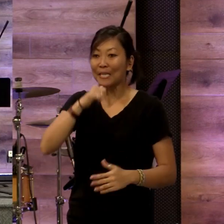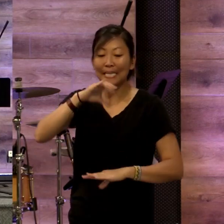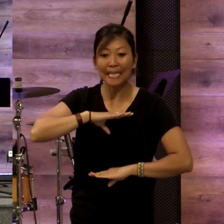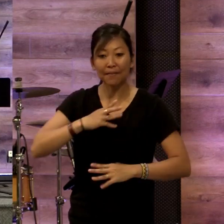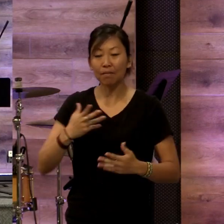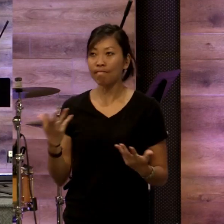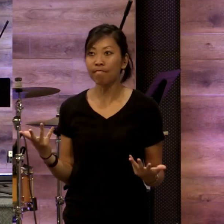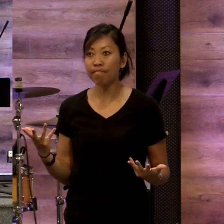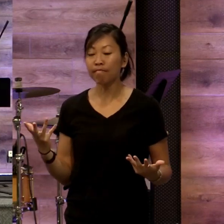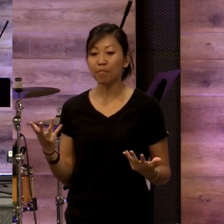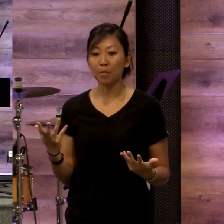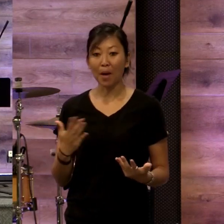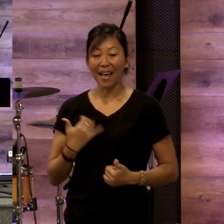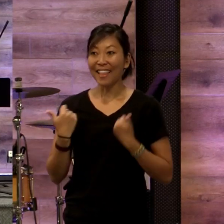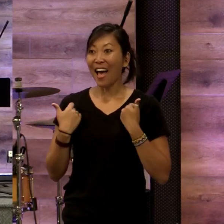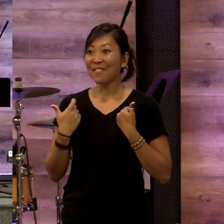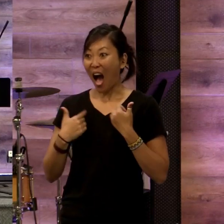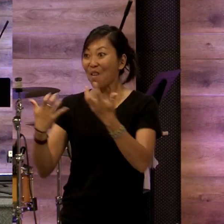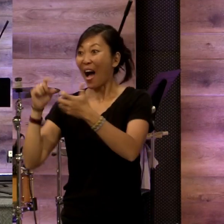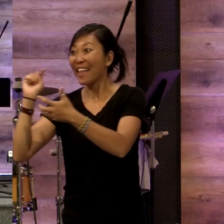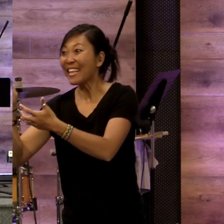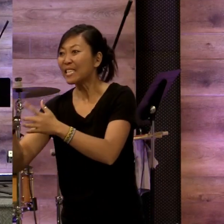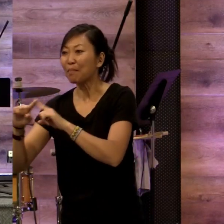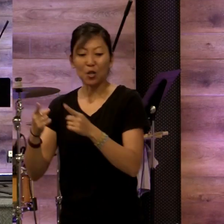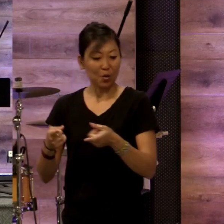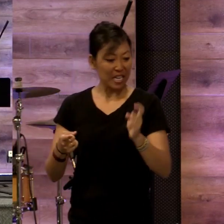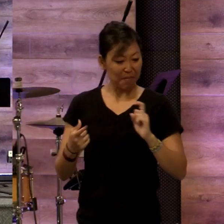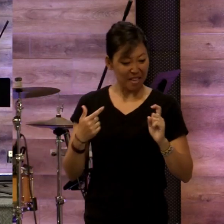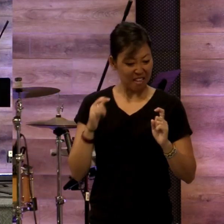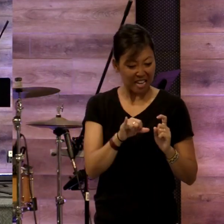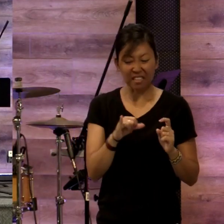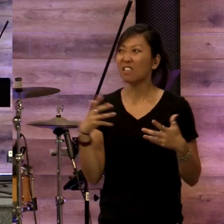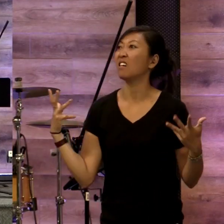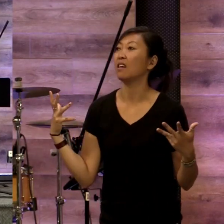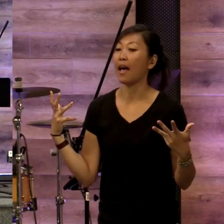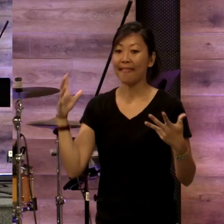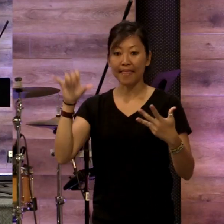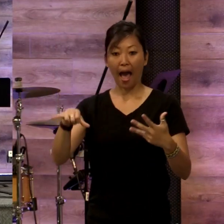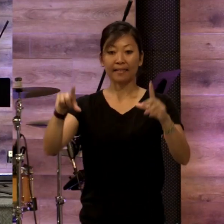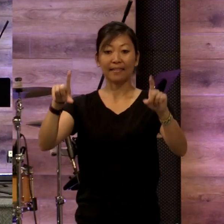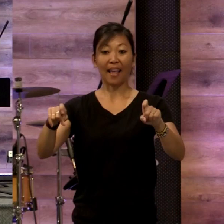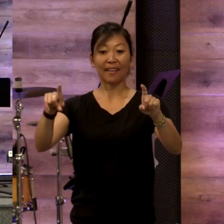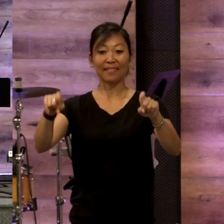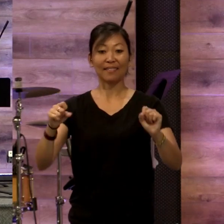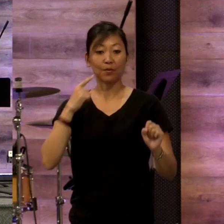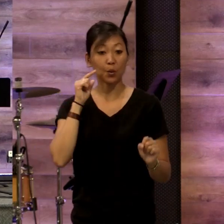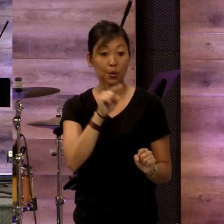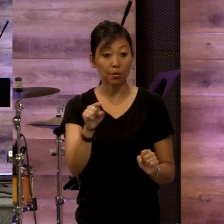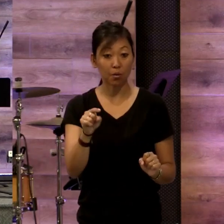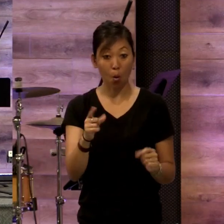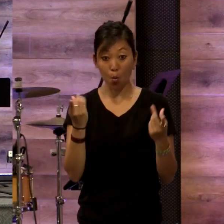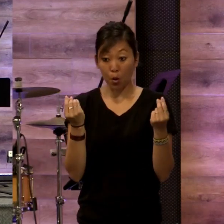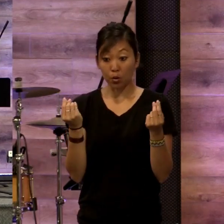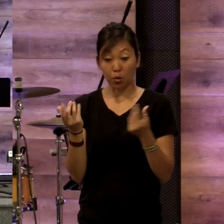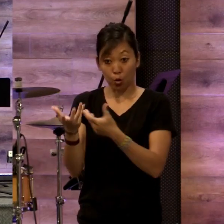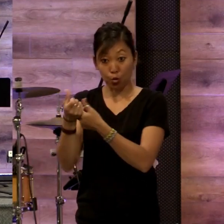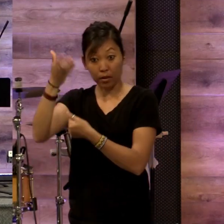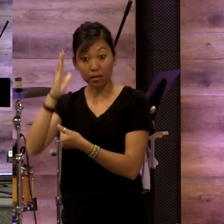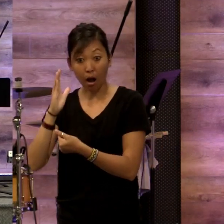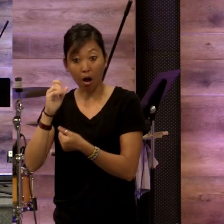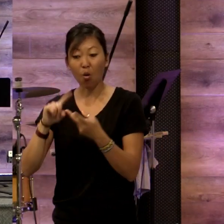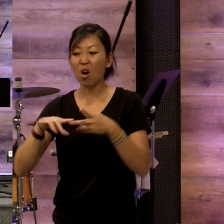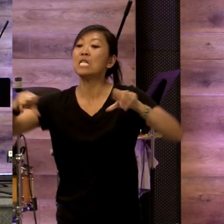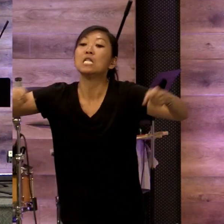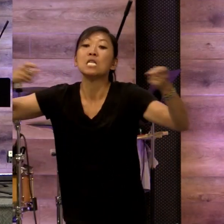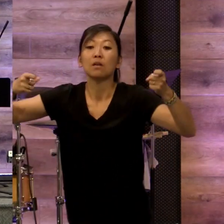way. That becomes the place, the testing ground, for whether or not we are going to entrust ourselves to God or whether we're going to try to